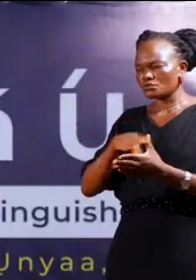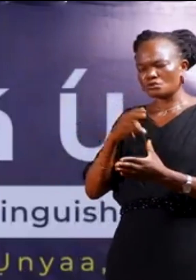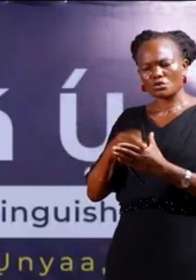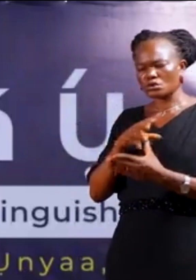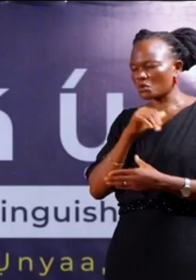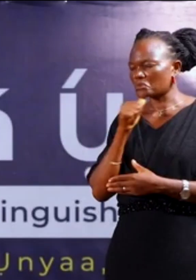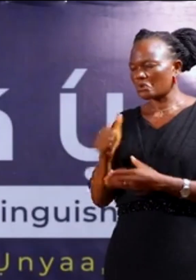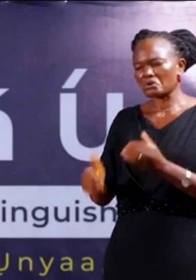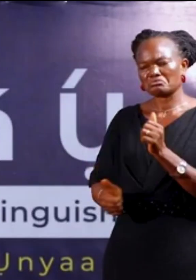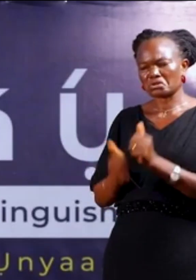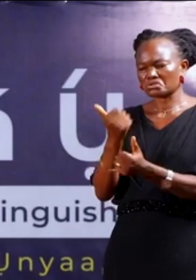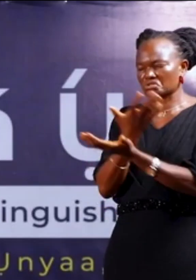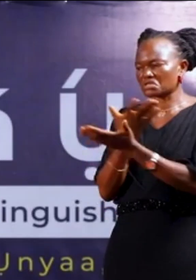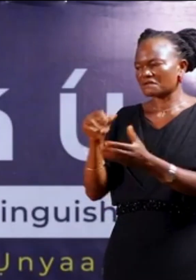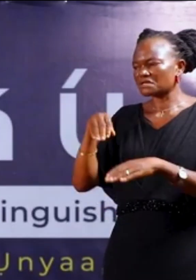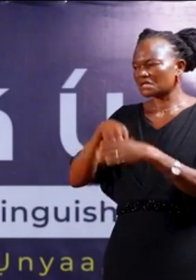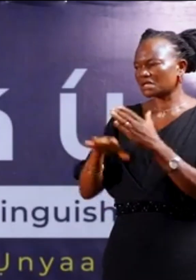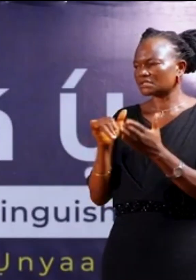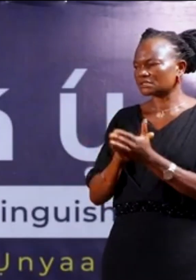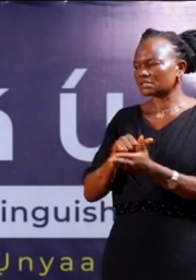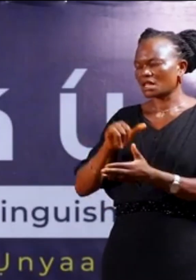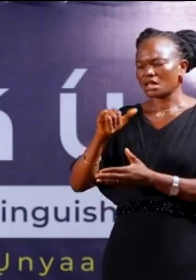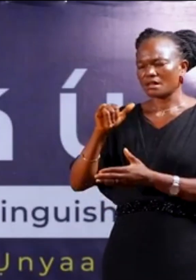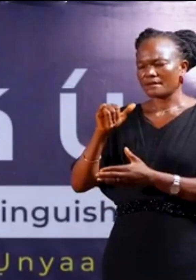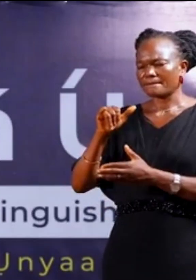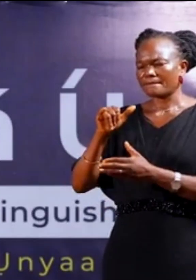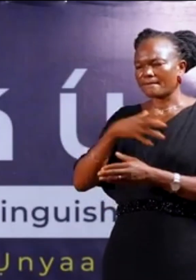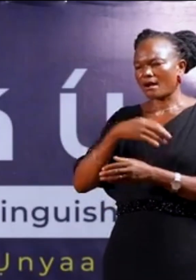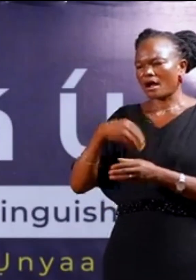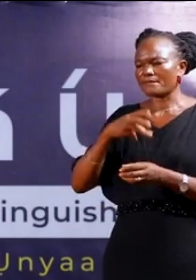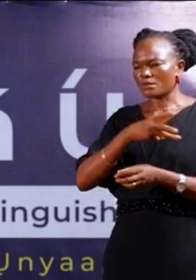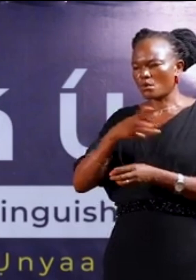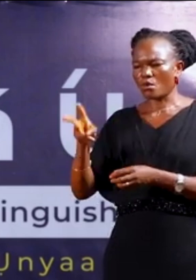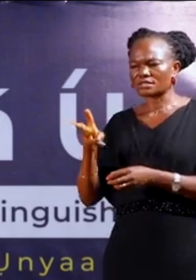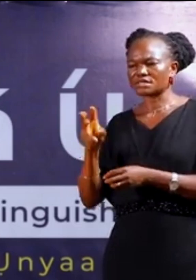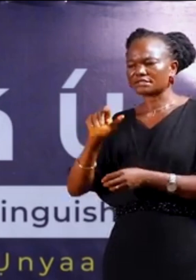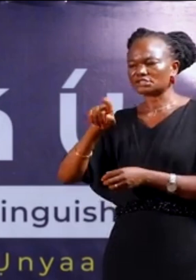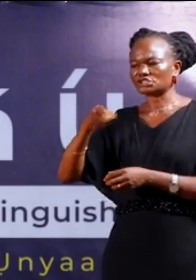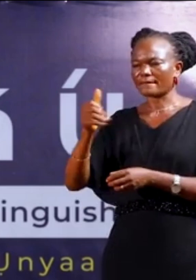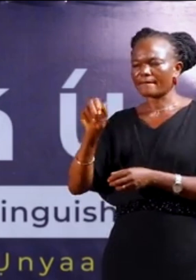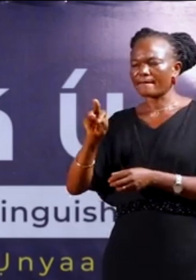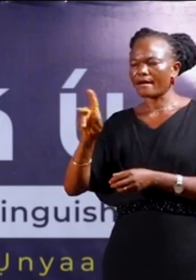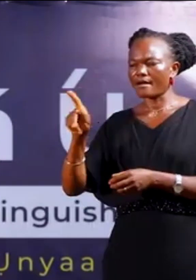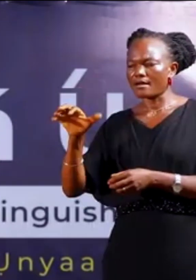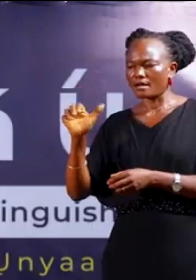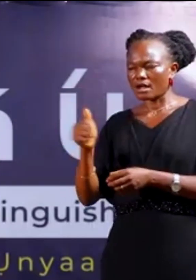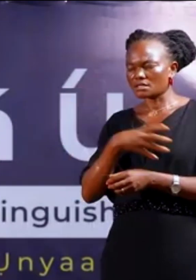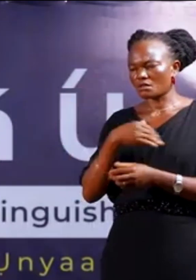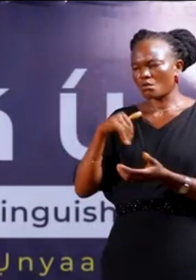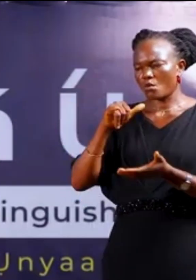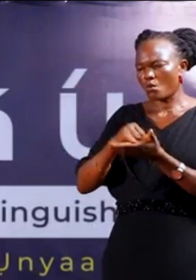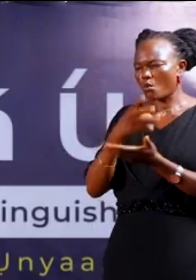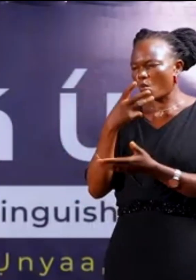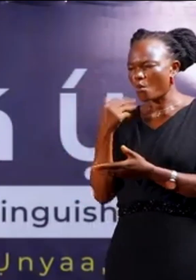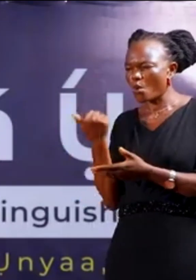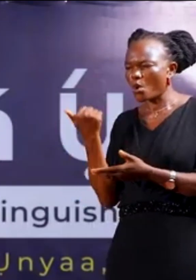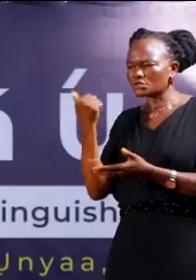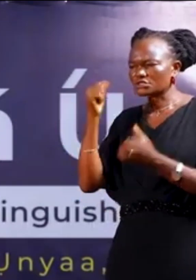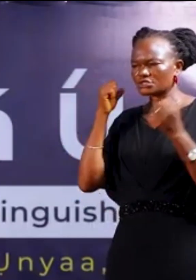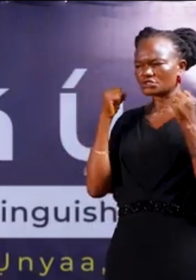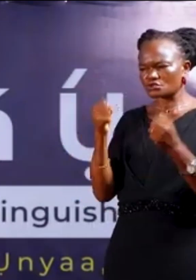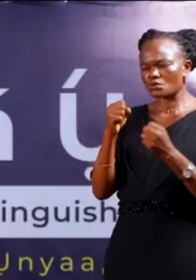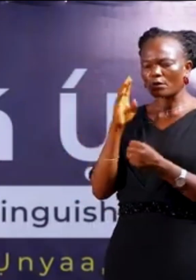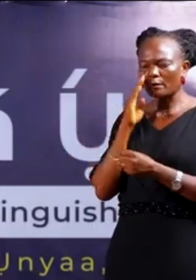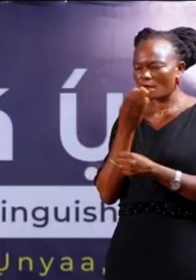major slave rebellions in areas such as the Chesapeake and Western Jamaica, where there was a strong